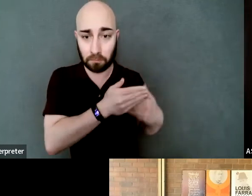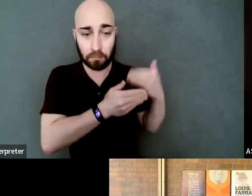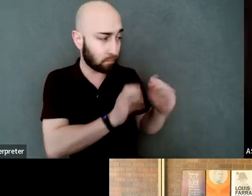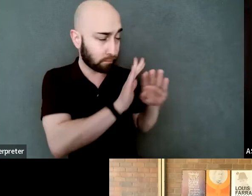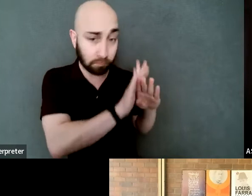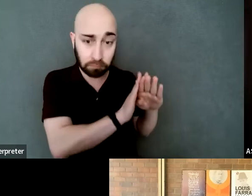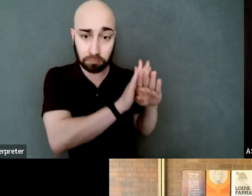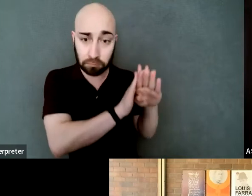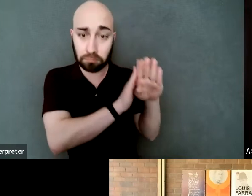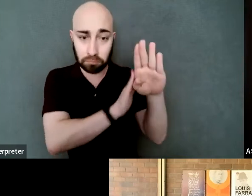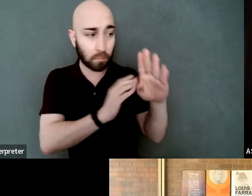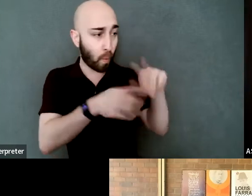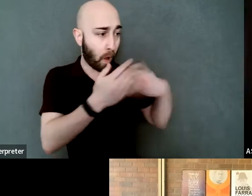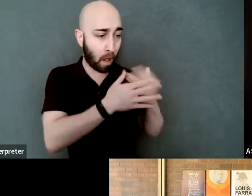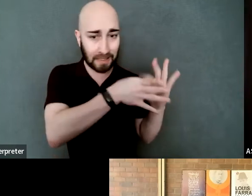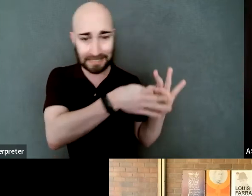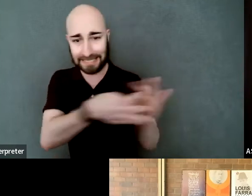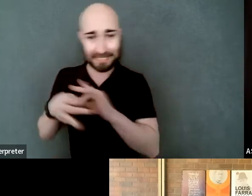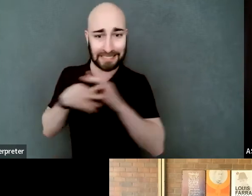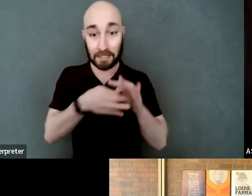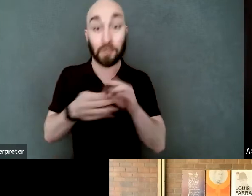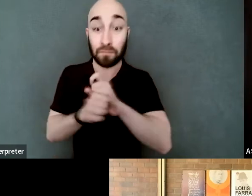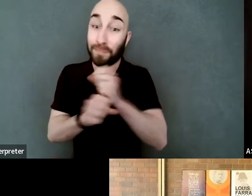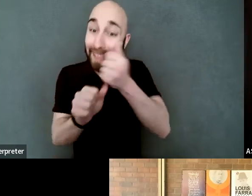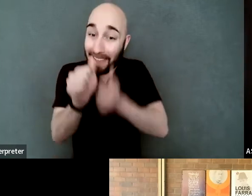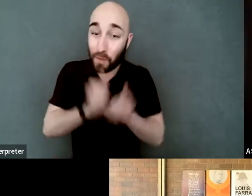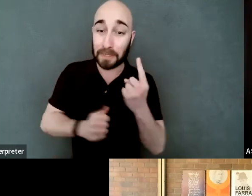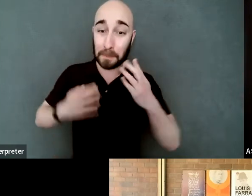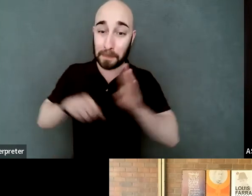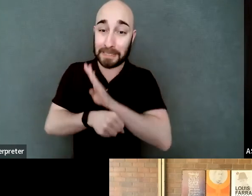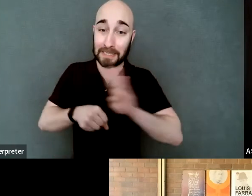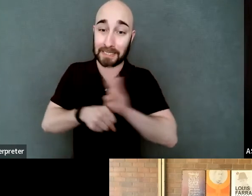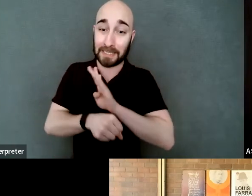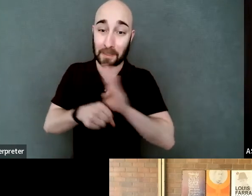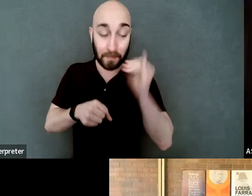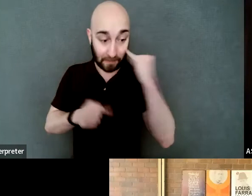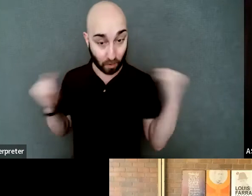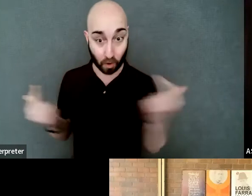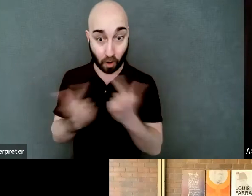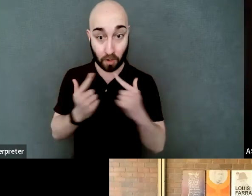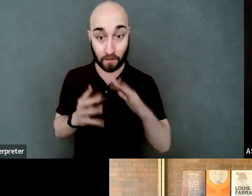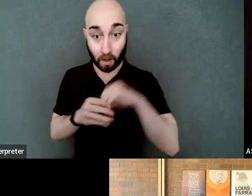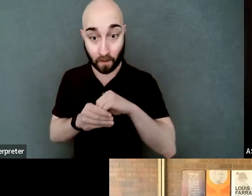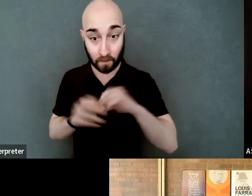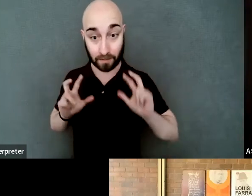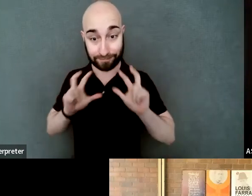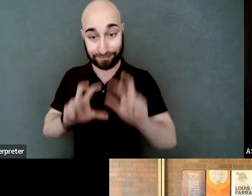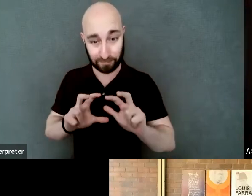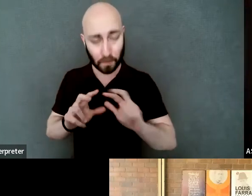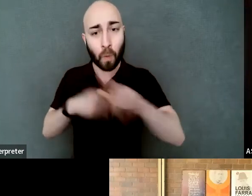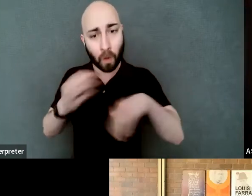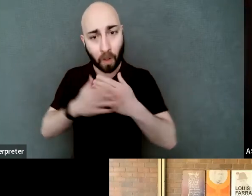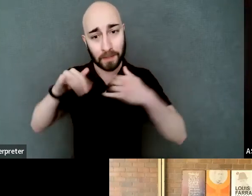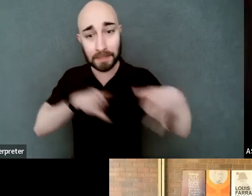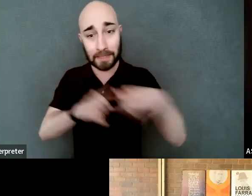this together. This is truly everybody's business. And if we're all involved, we are all on the same page. We're doing work